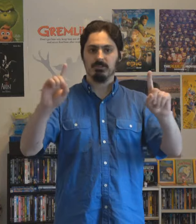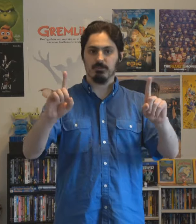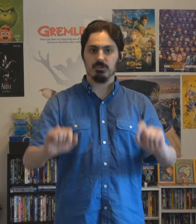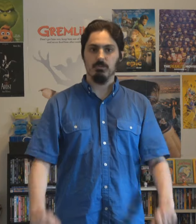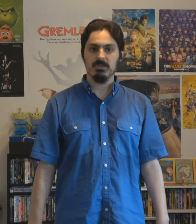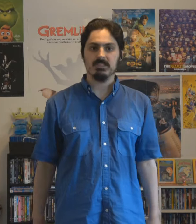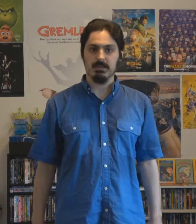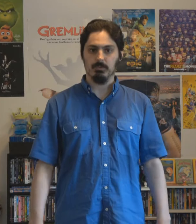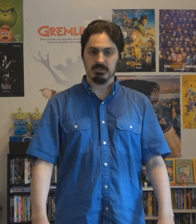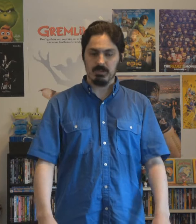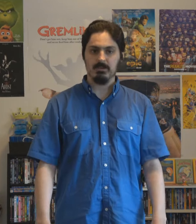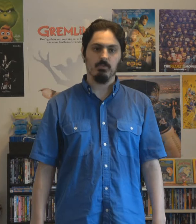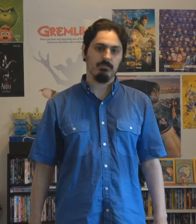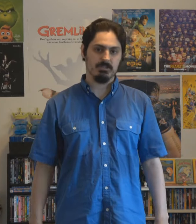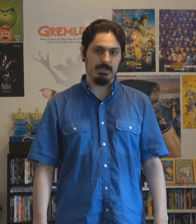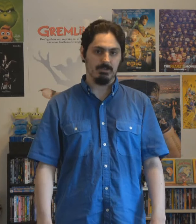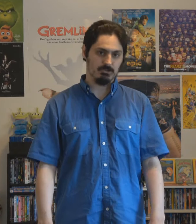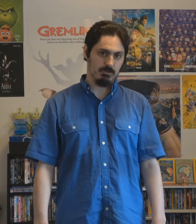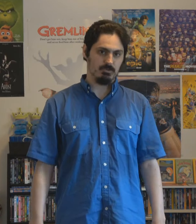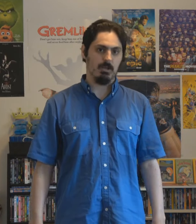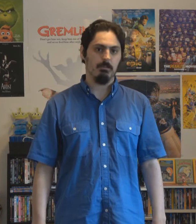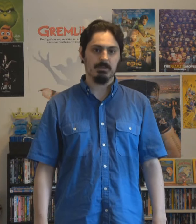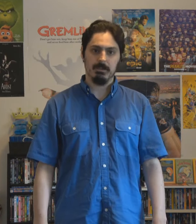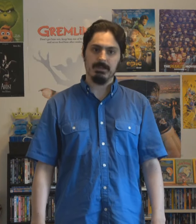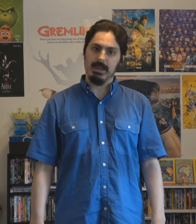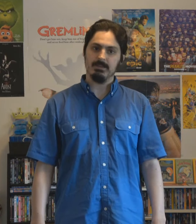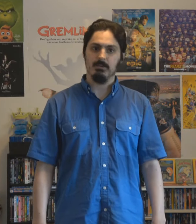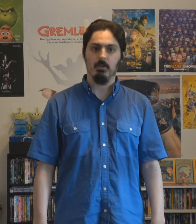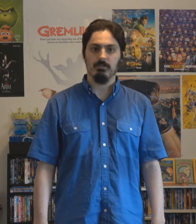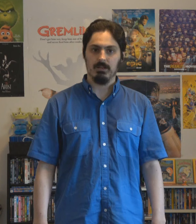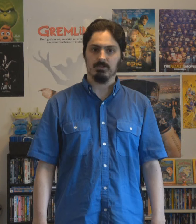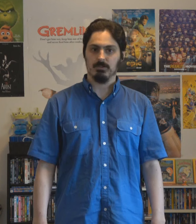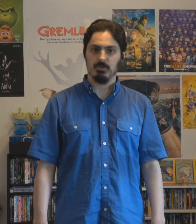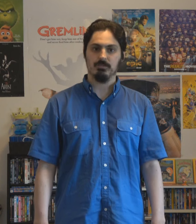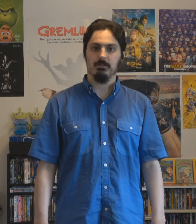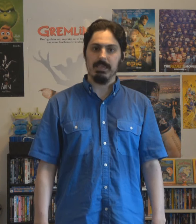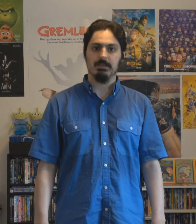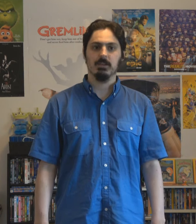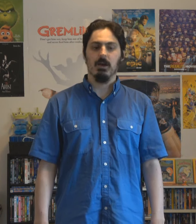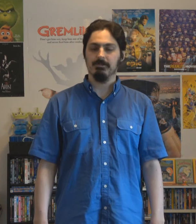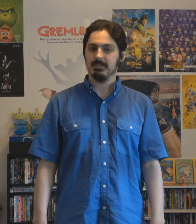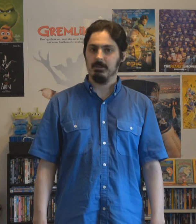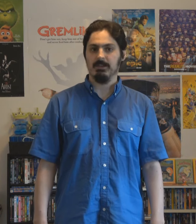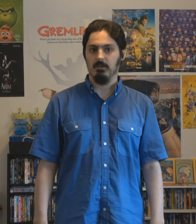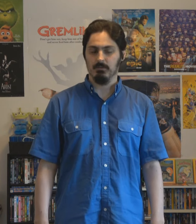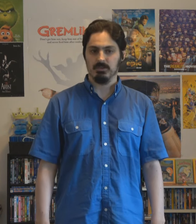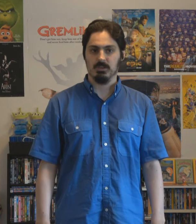With his first two movies, Deadpool displayed an irreverent take on the superhero genre by depicting an anti-hero with knowledge of the tropes and the mechanics of the cinematic universes.